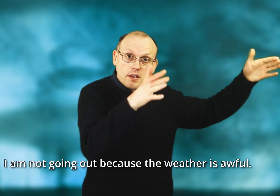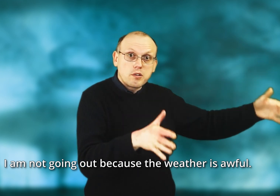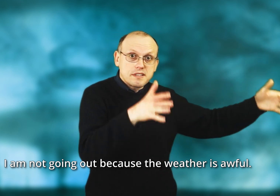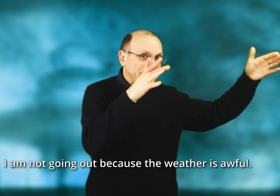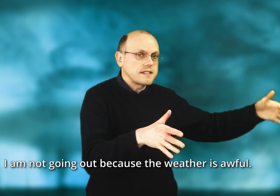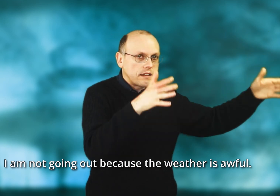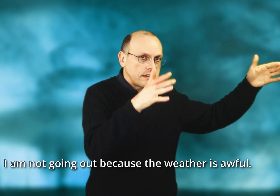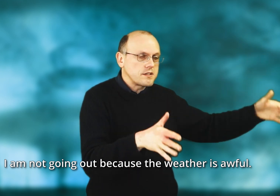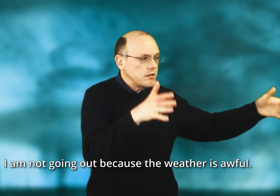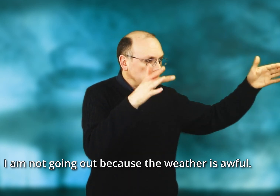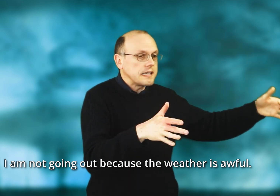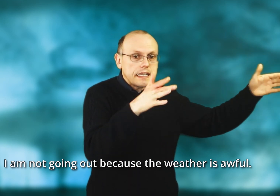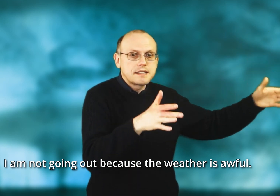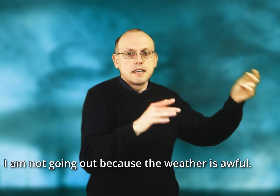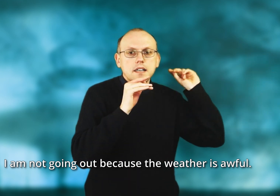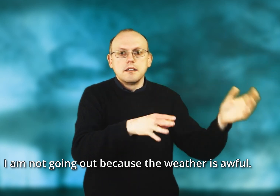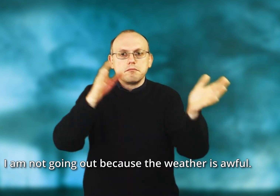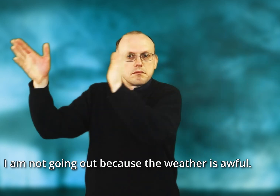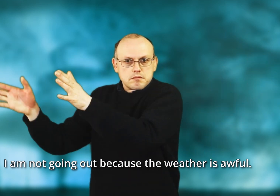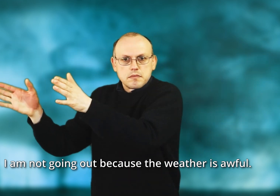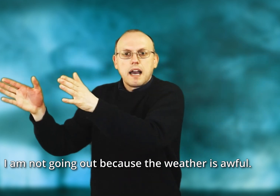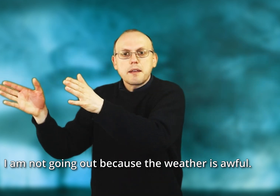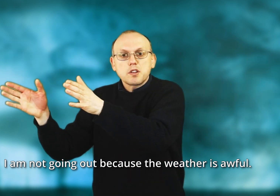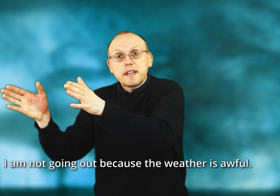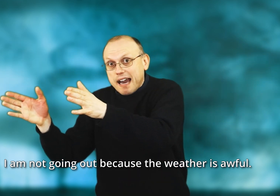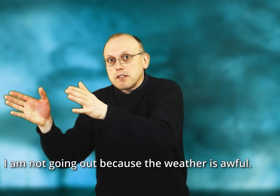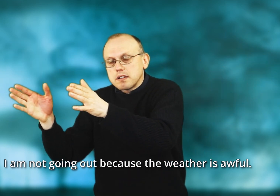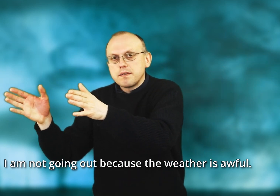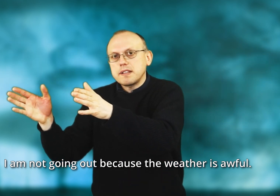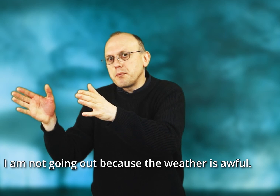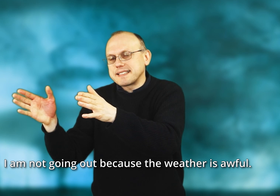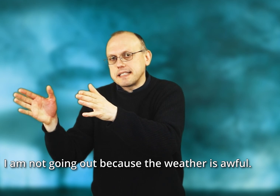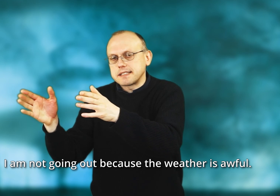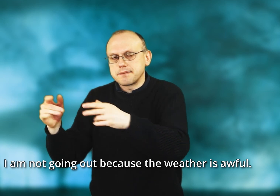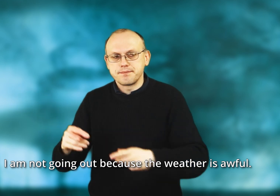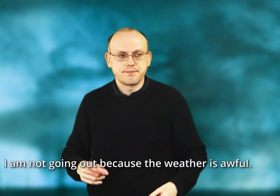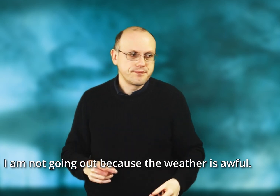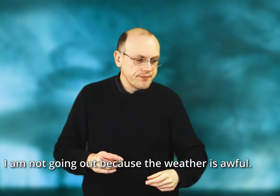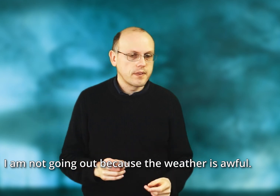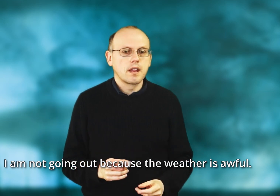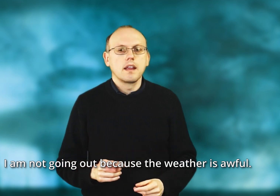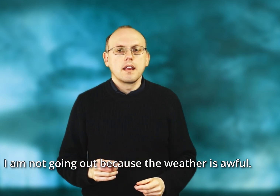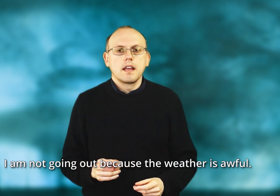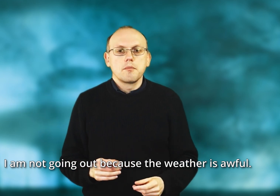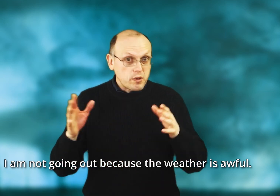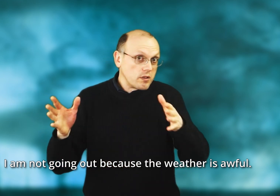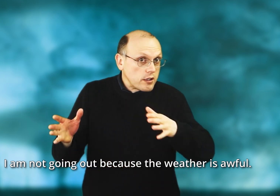clause, cannot stand on its own. It needs I am not going out for it to make sense. But we don't need a comma